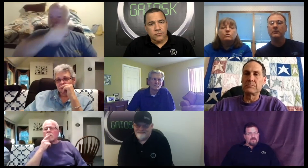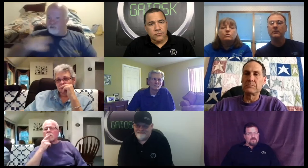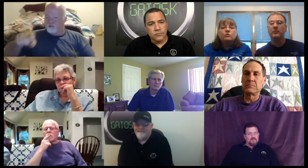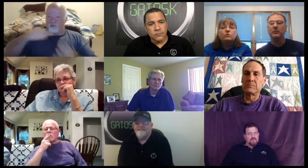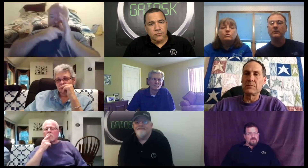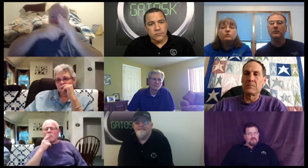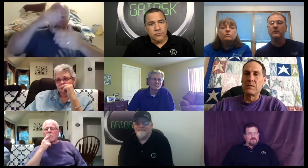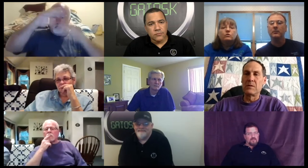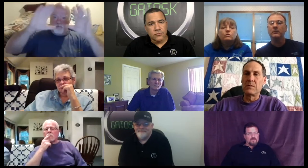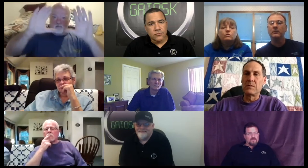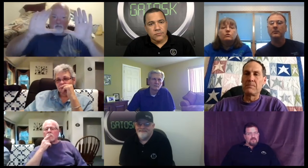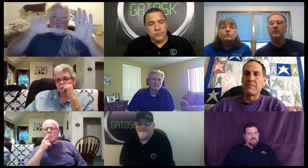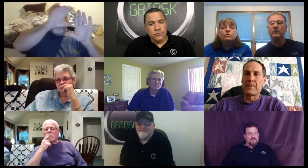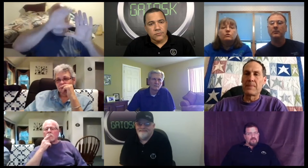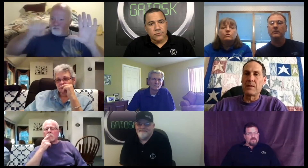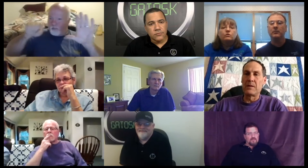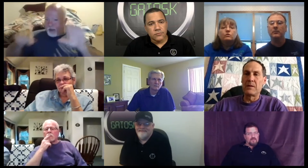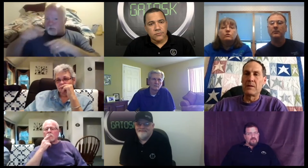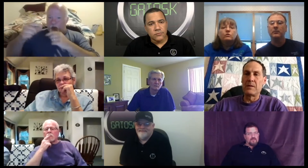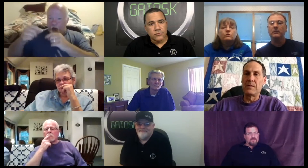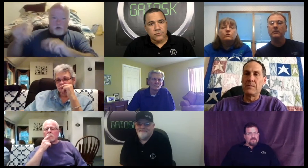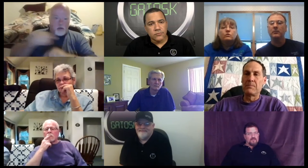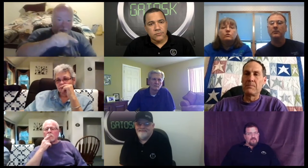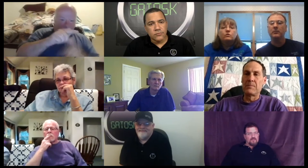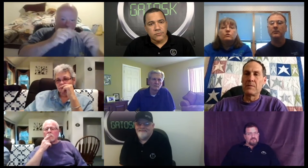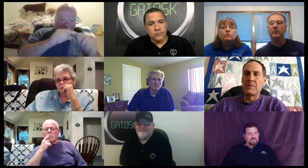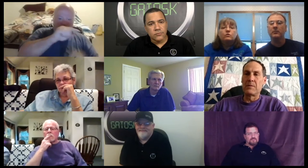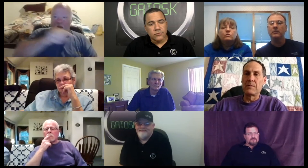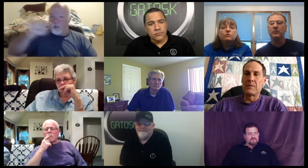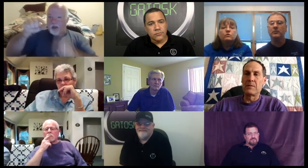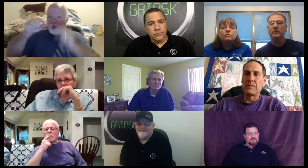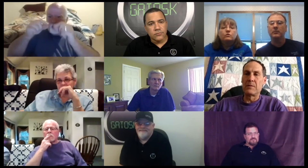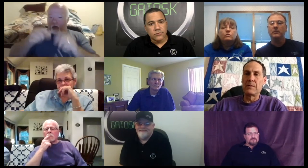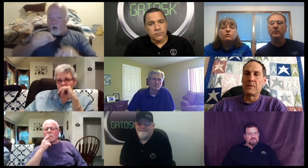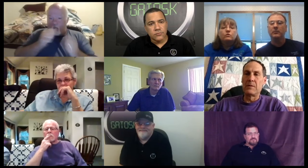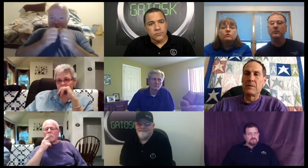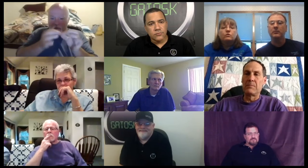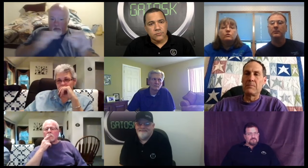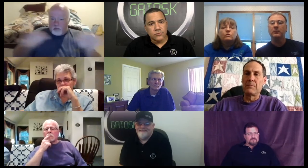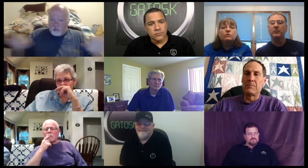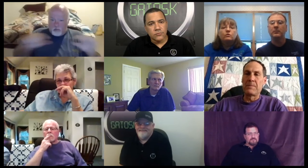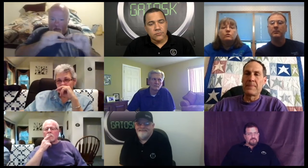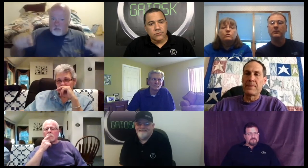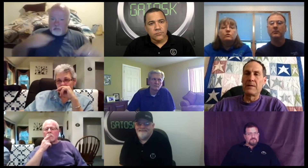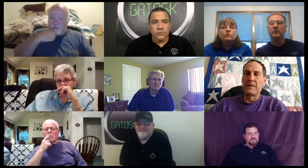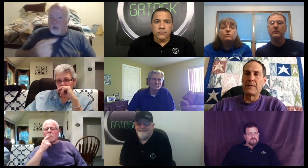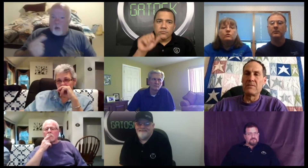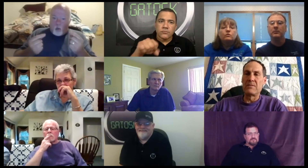This should be like a step-by-step, maybe a video that shows what to do. Here, this is what you do. Here, maybe some sort